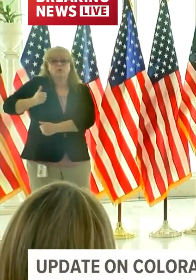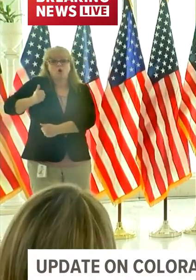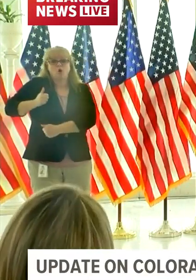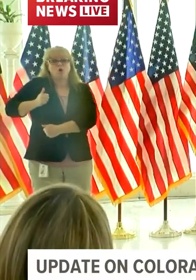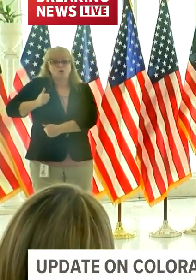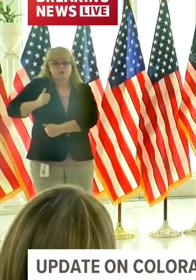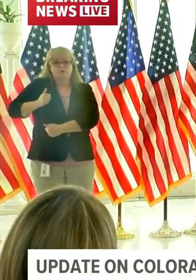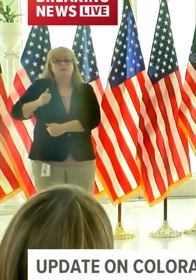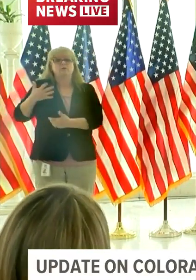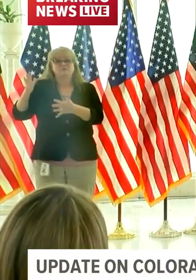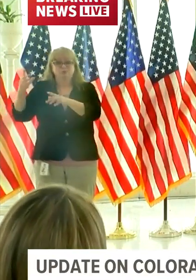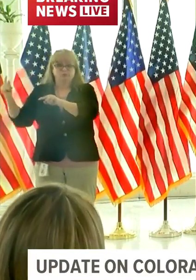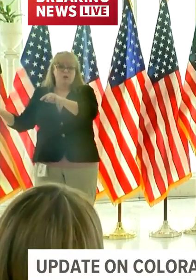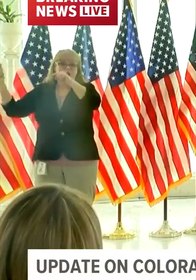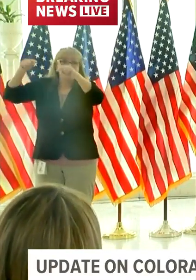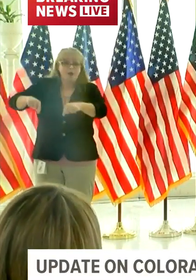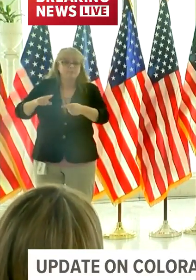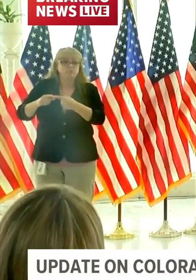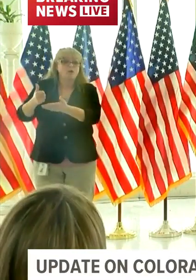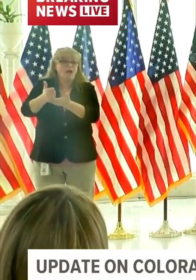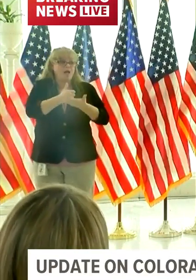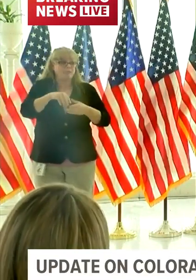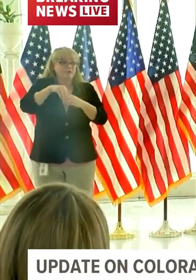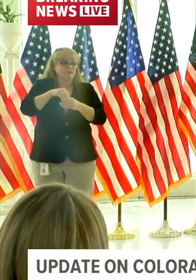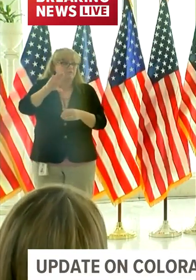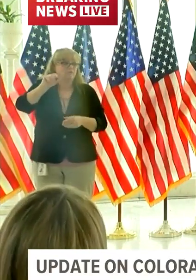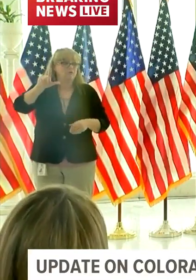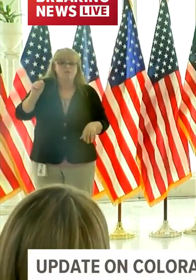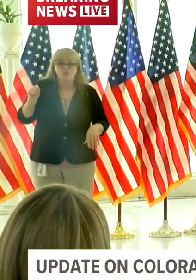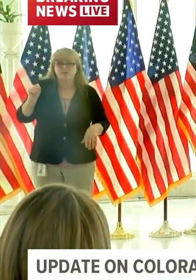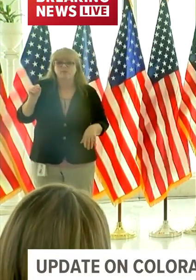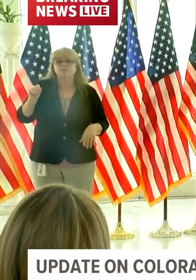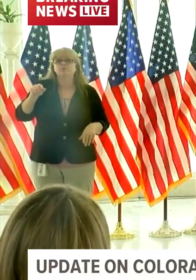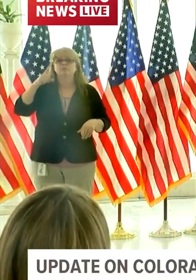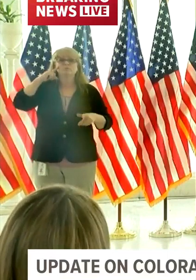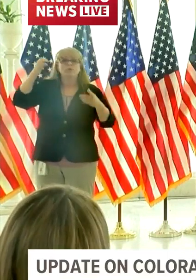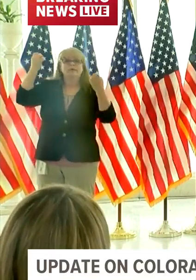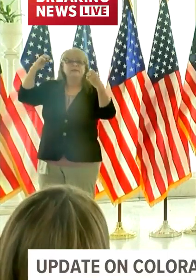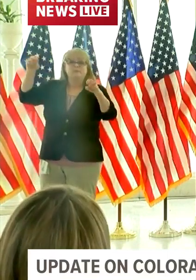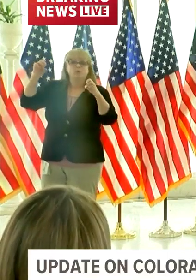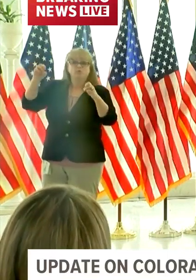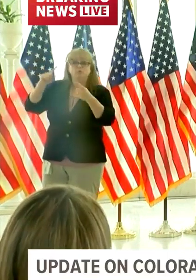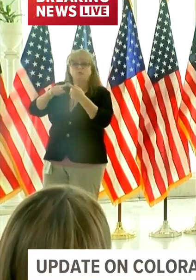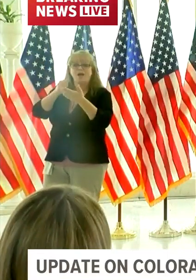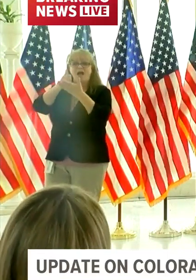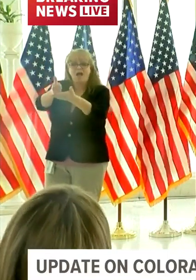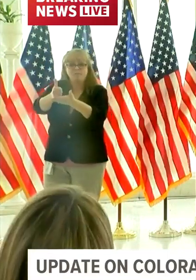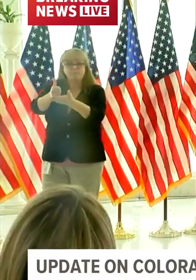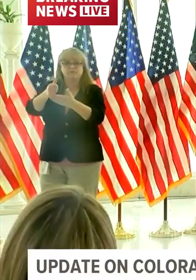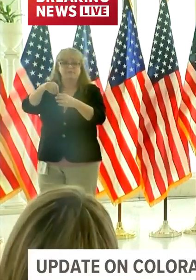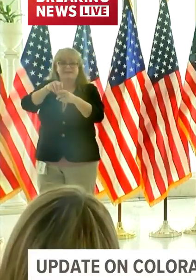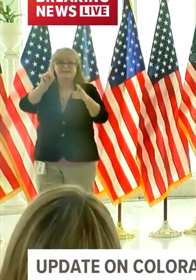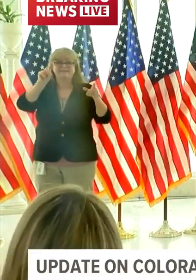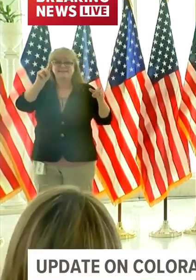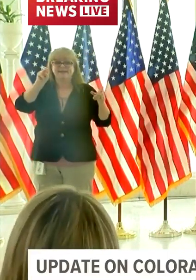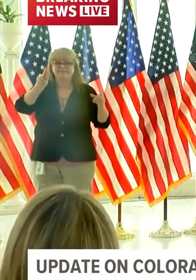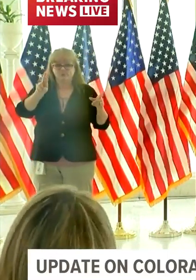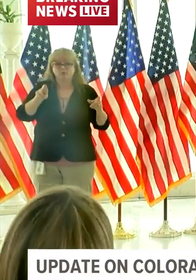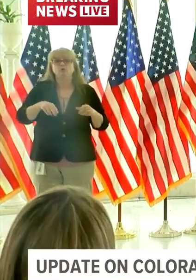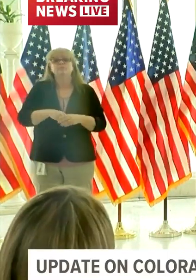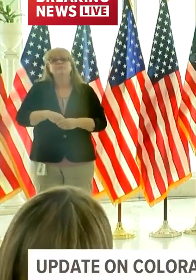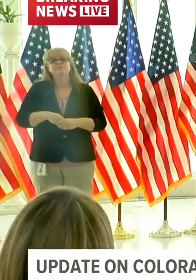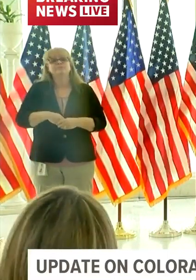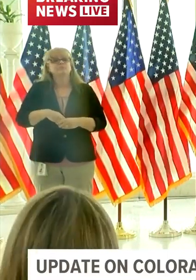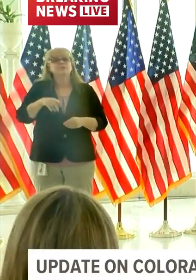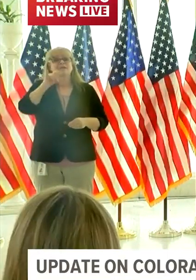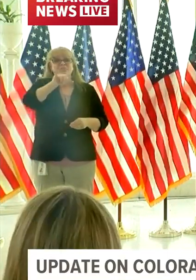State Emergency Operations Center and the County of Denver to shelter people in Denver that are experiencing homelessness during